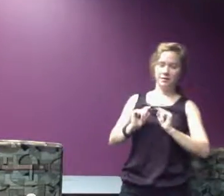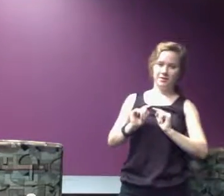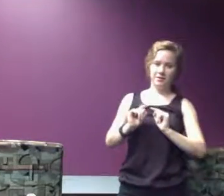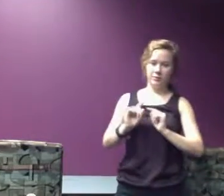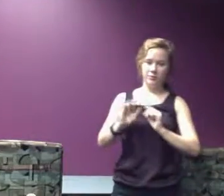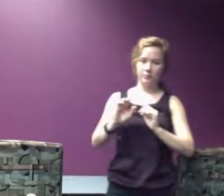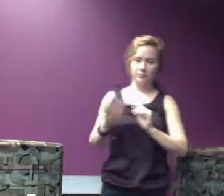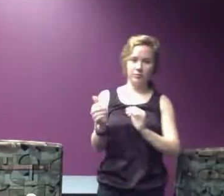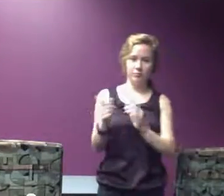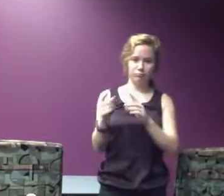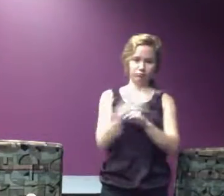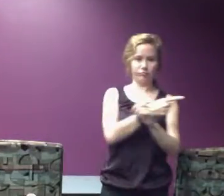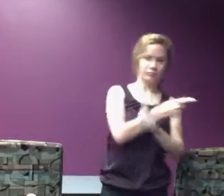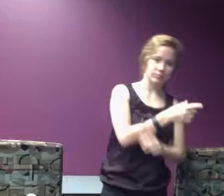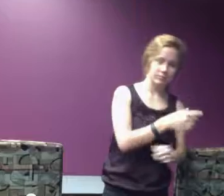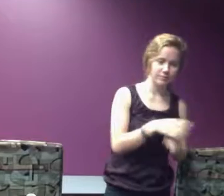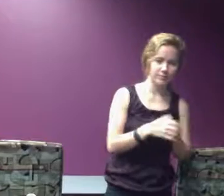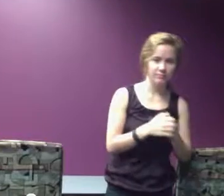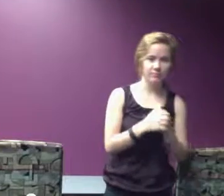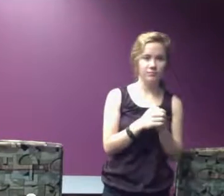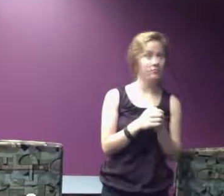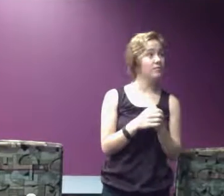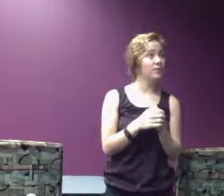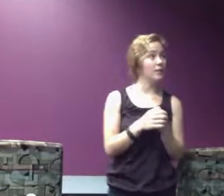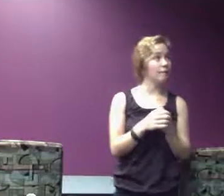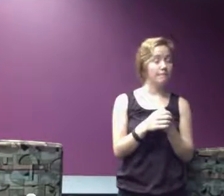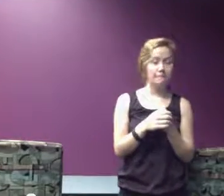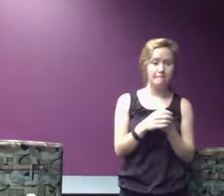So we're going to back up a second and go to